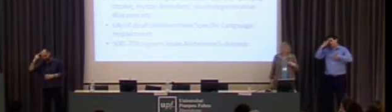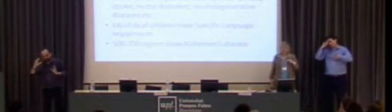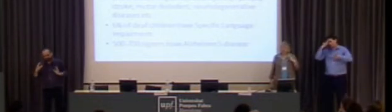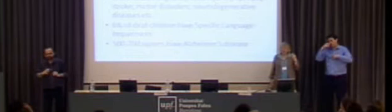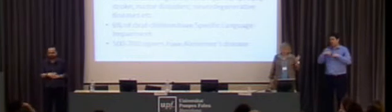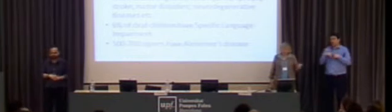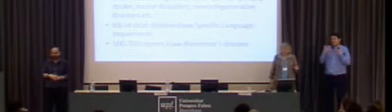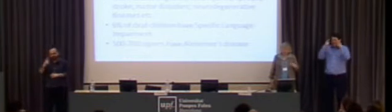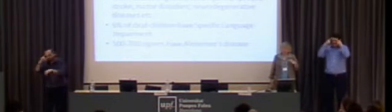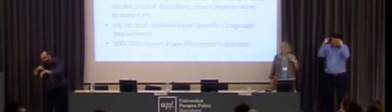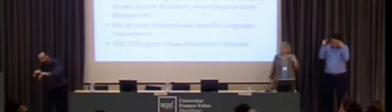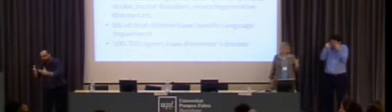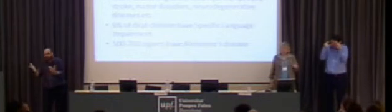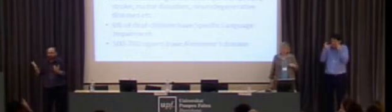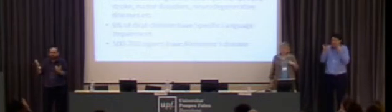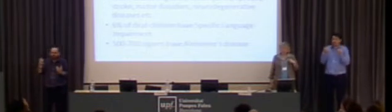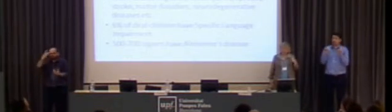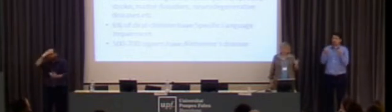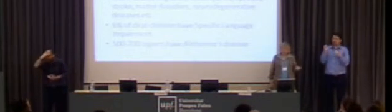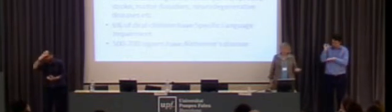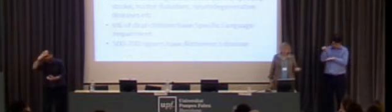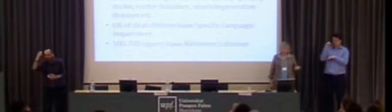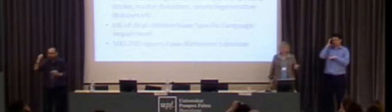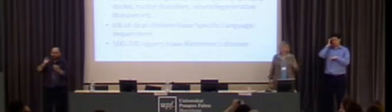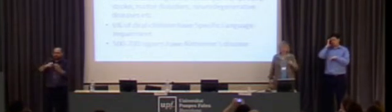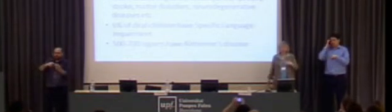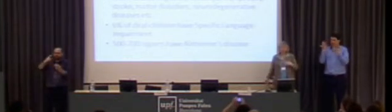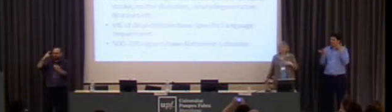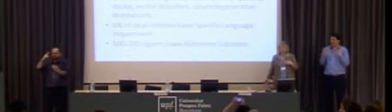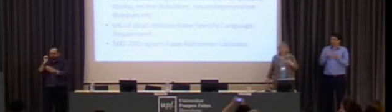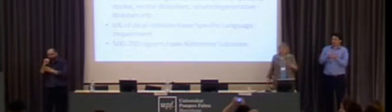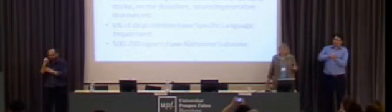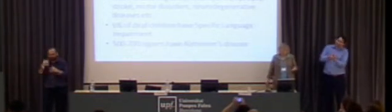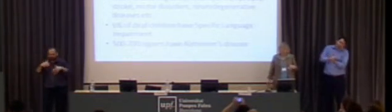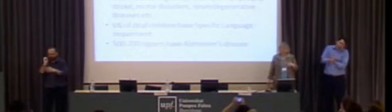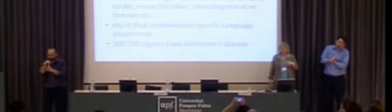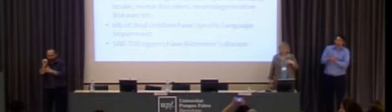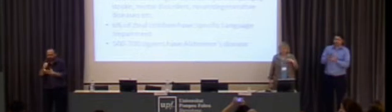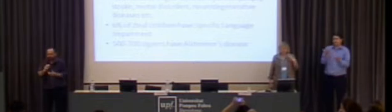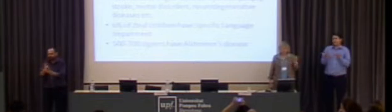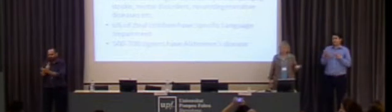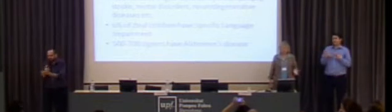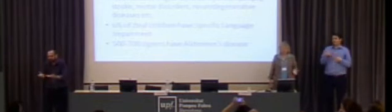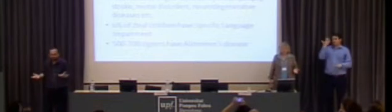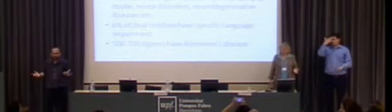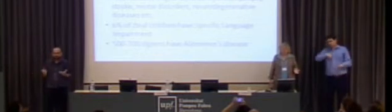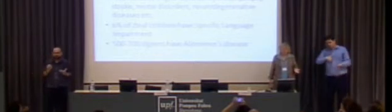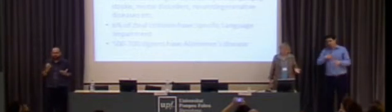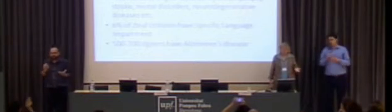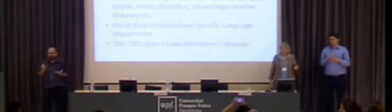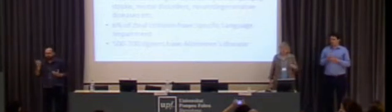chronic headaches, head injuries, epilepsy, stroke, movement problems, and